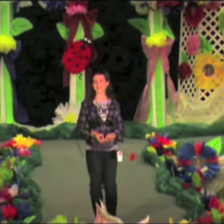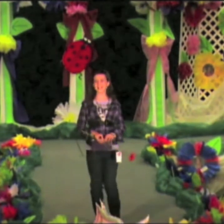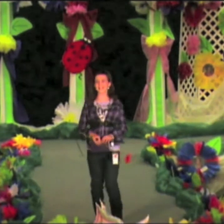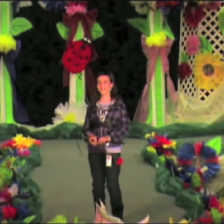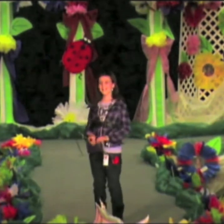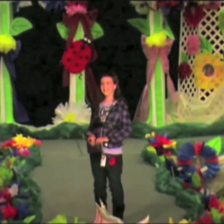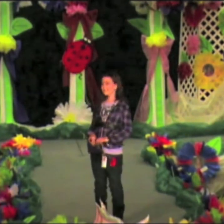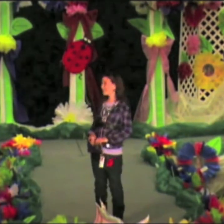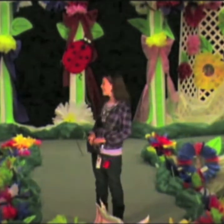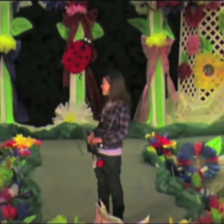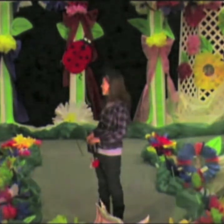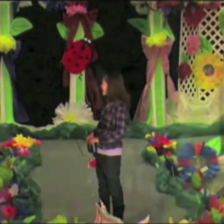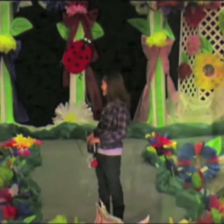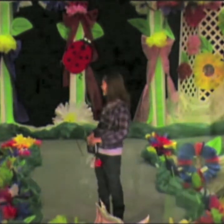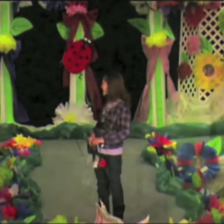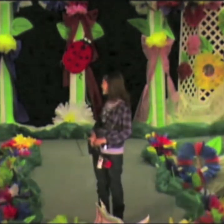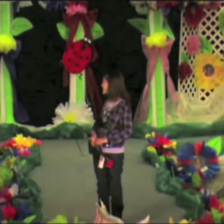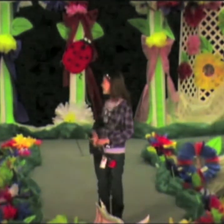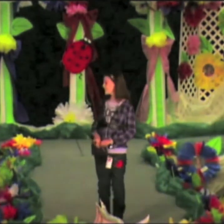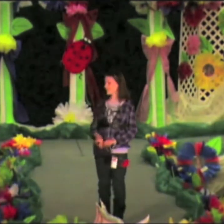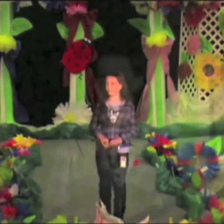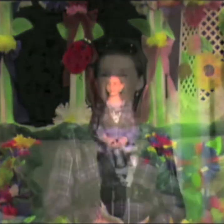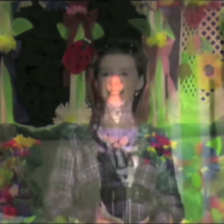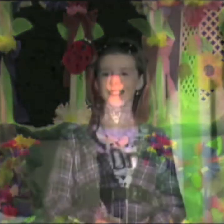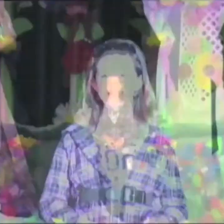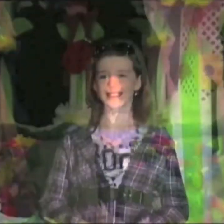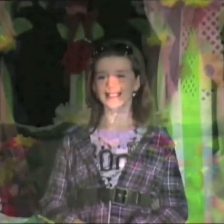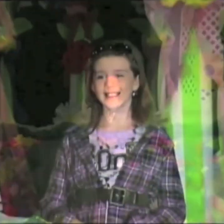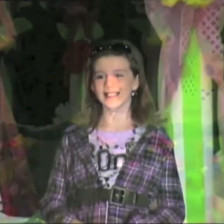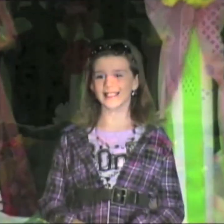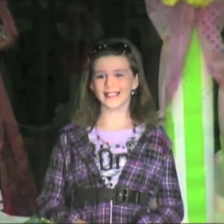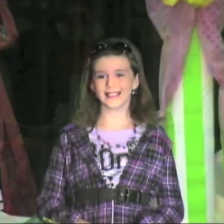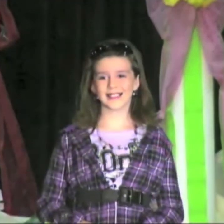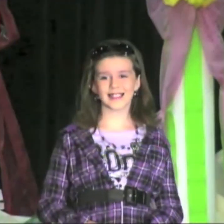So don't just stop believing. He's got you right.